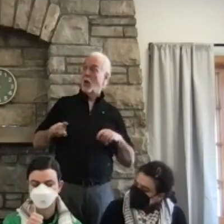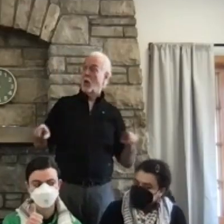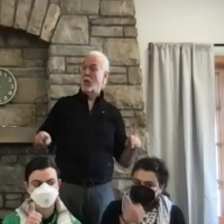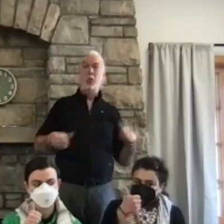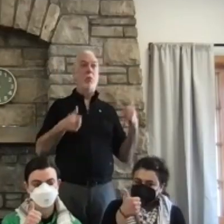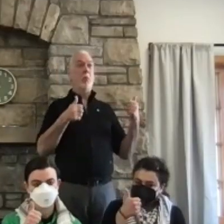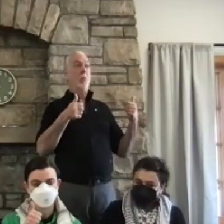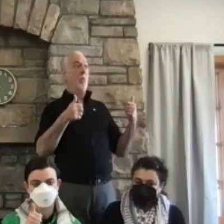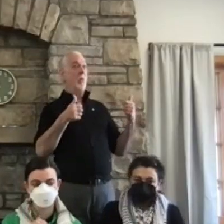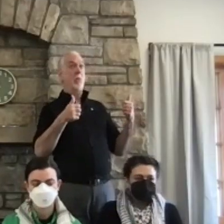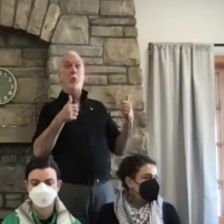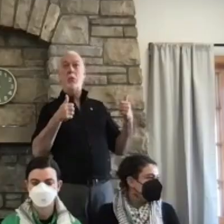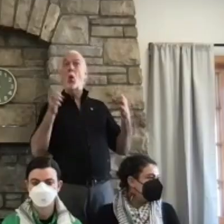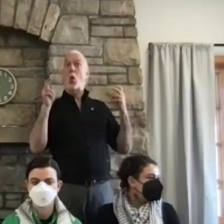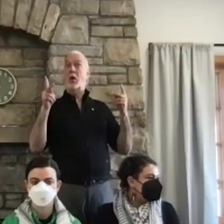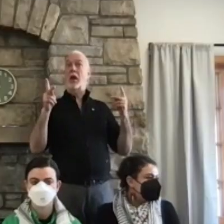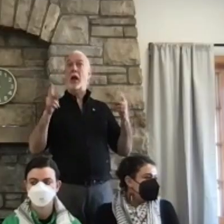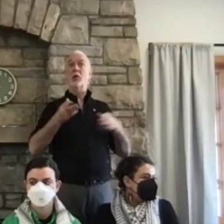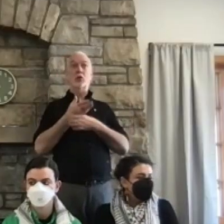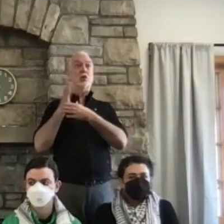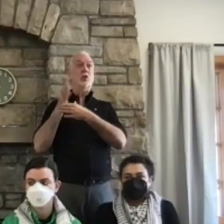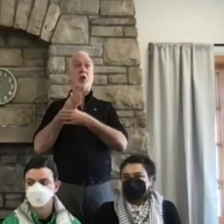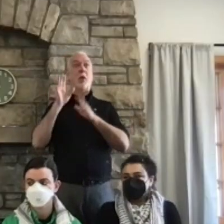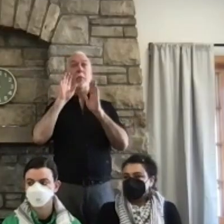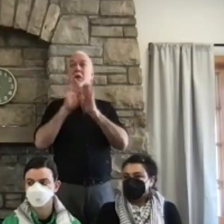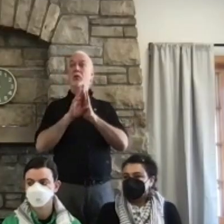With a thumb? How about Duke's mom?